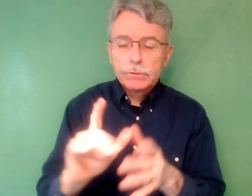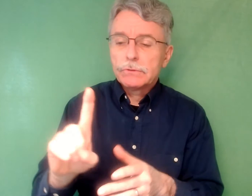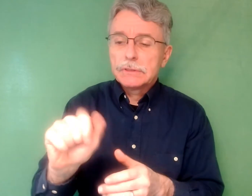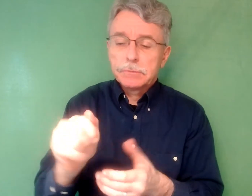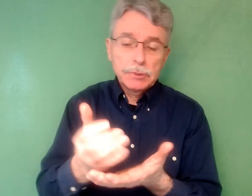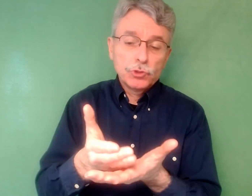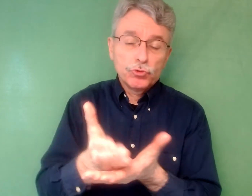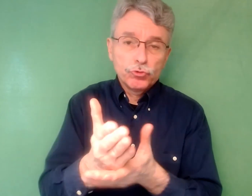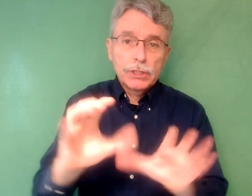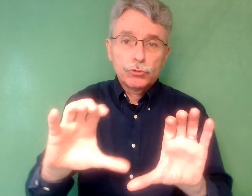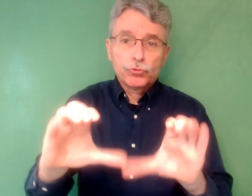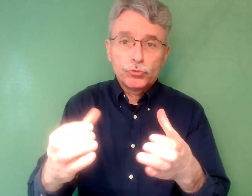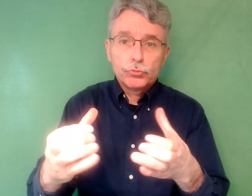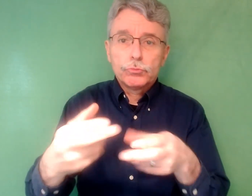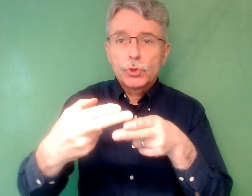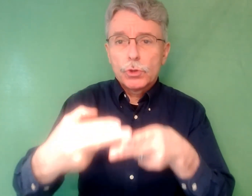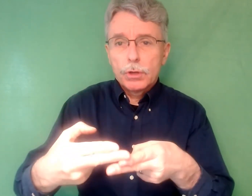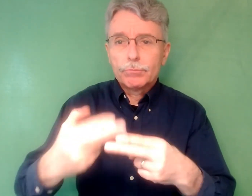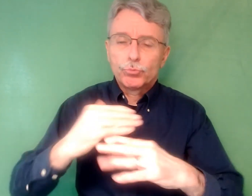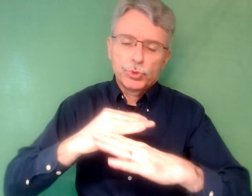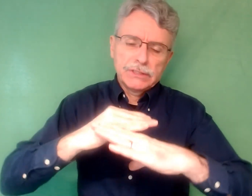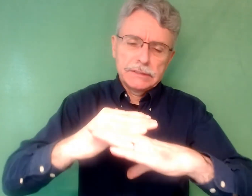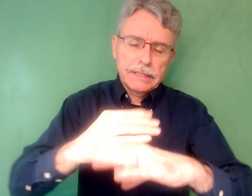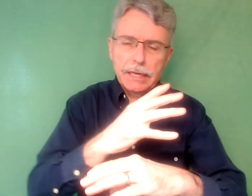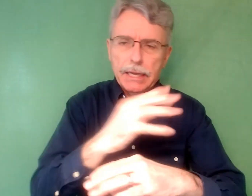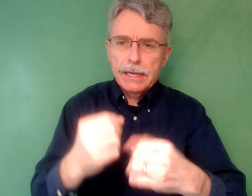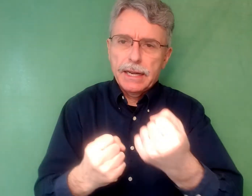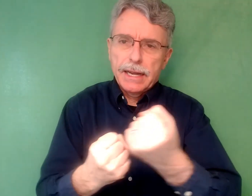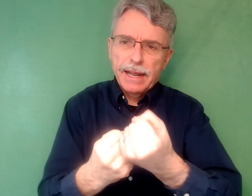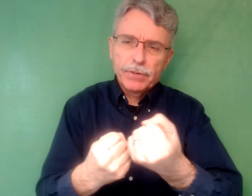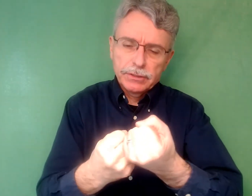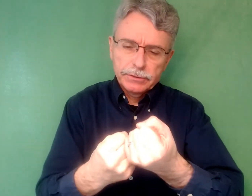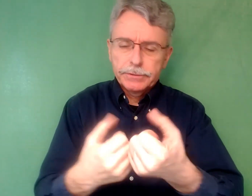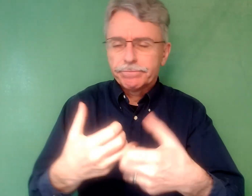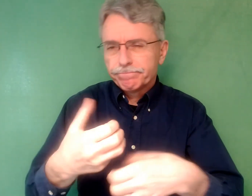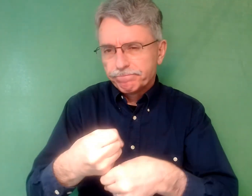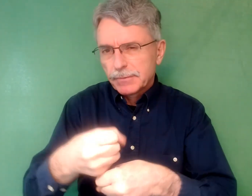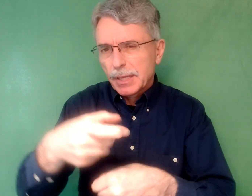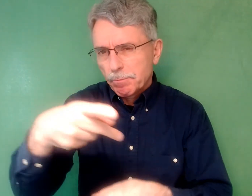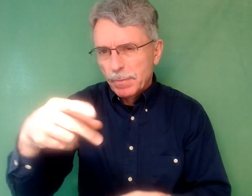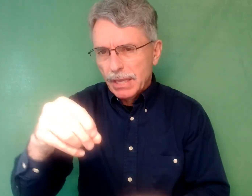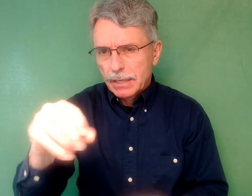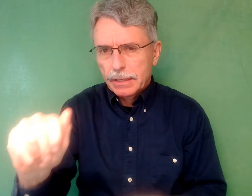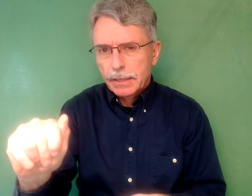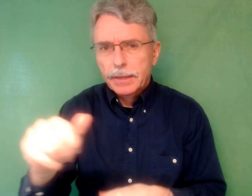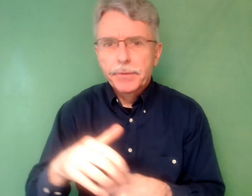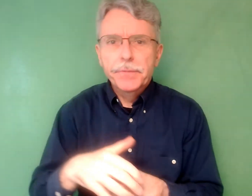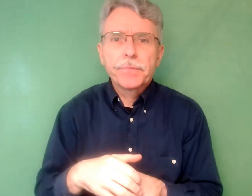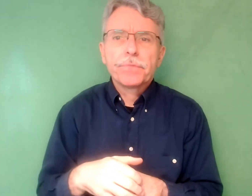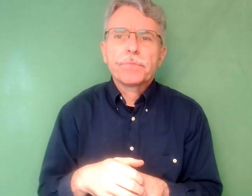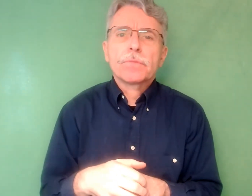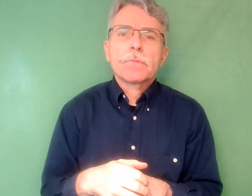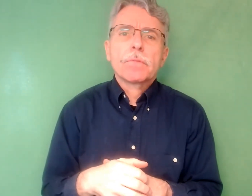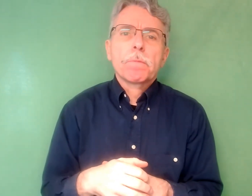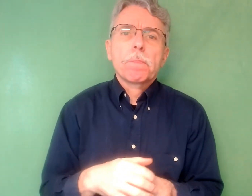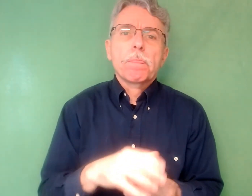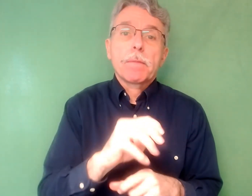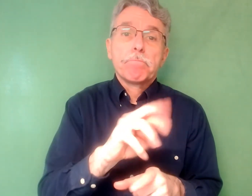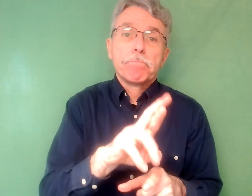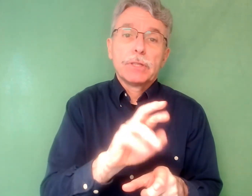Disabilities Act to educate others about the law. The authors begin this chapter with an overview of the ADA and